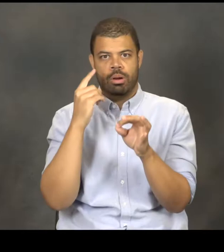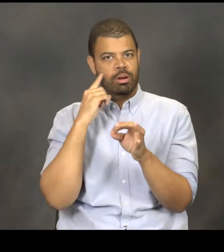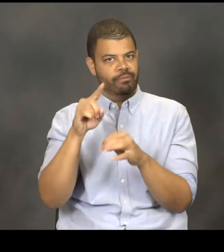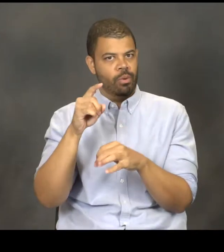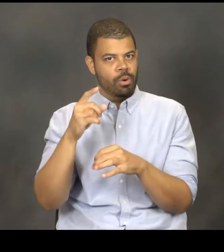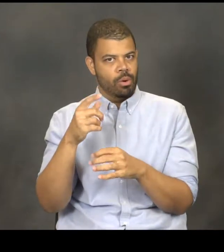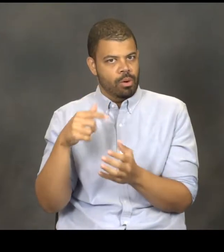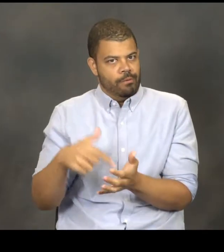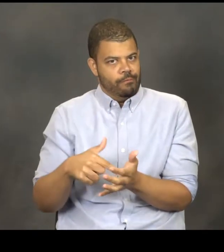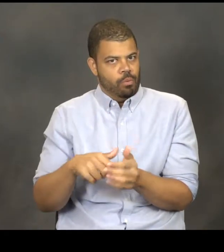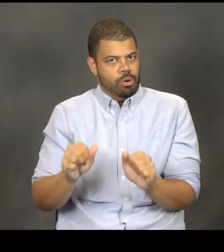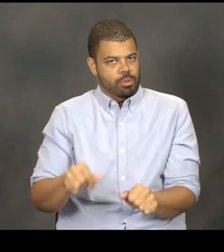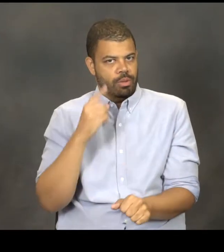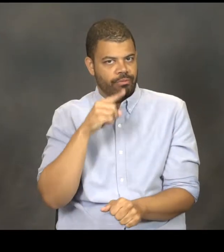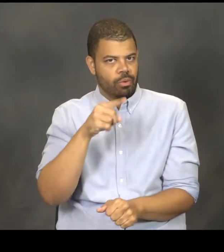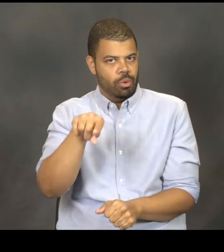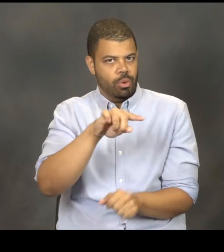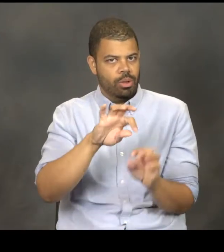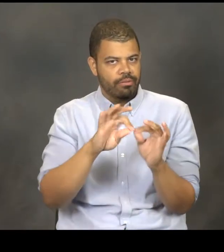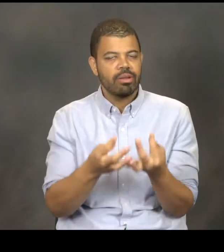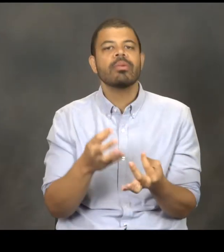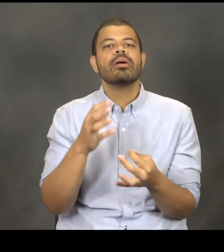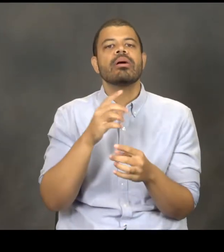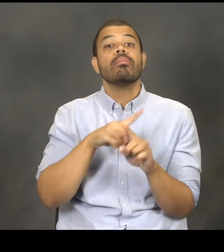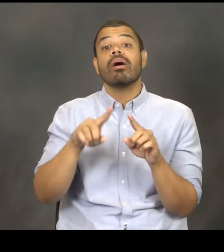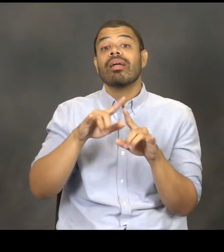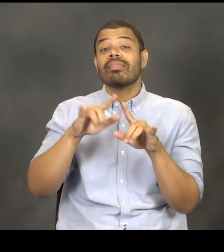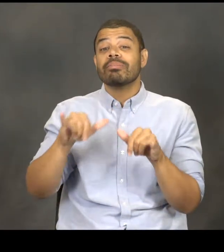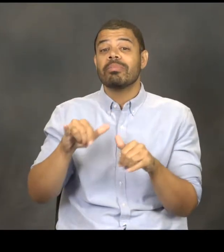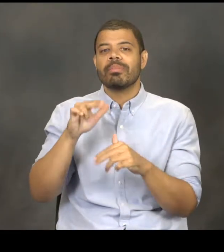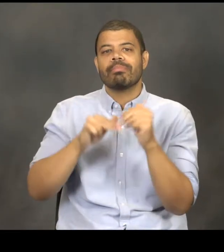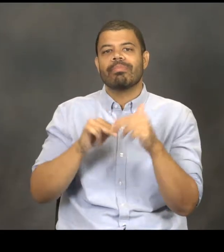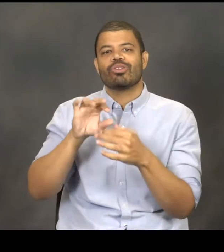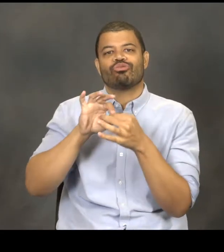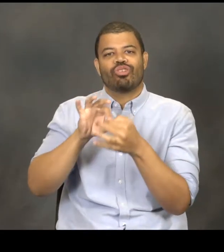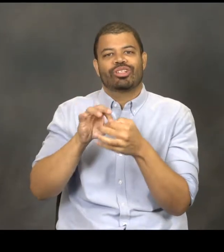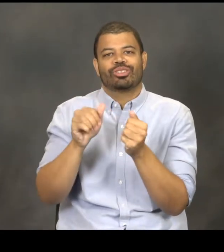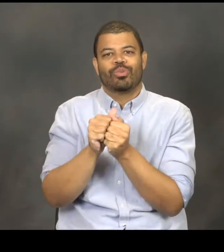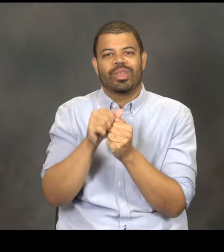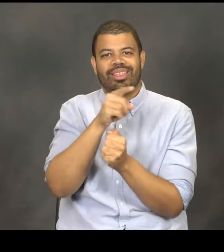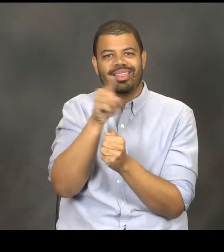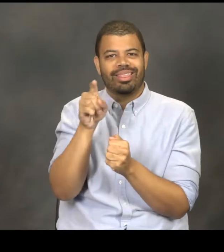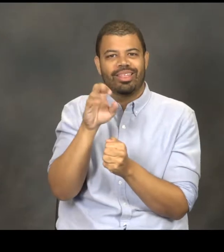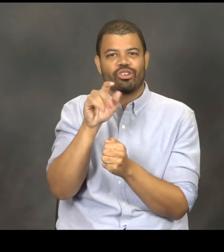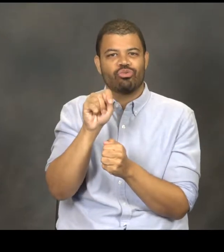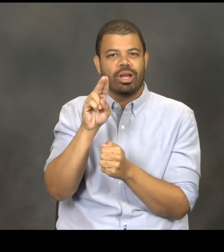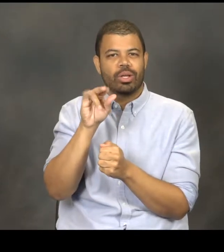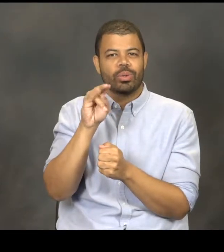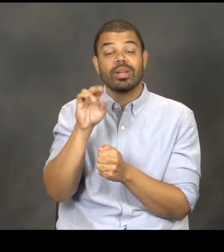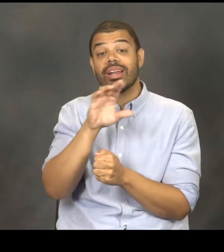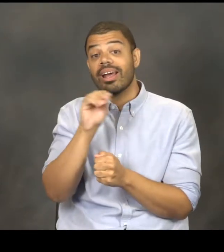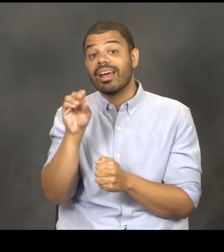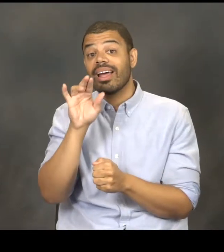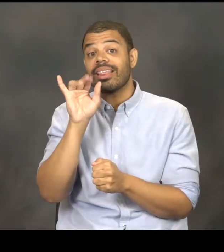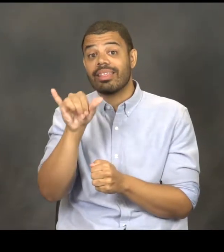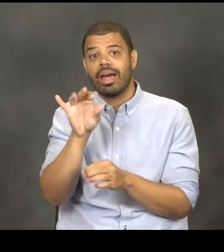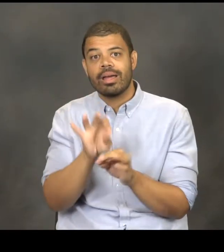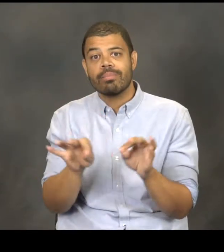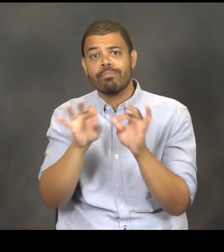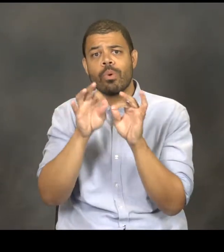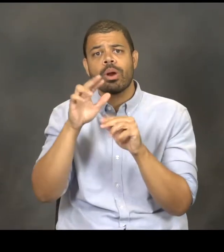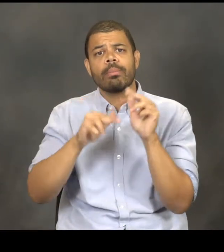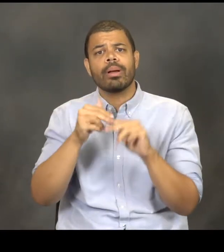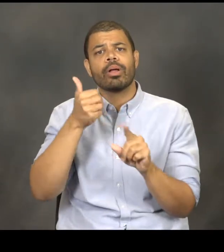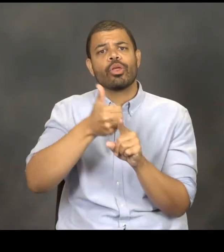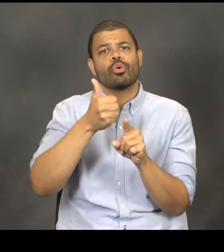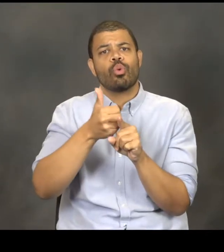of affordability, they build relationships with the folks at the credit union. And I think that has a lot to do with building their own social